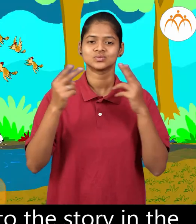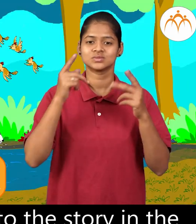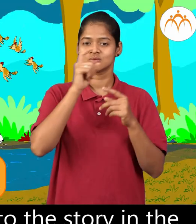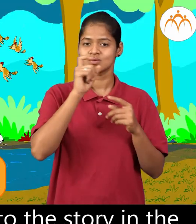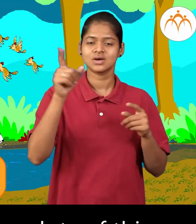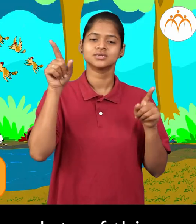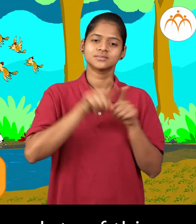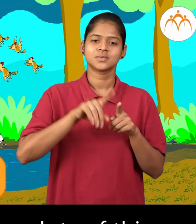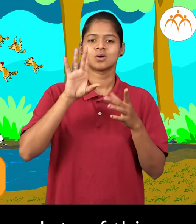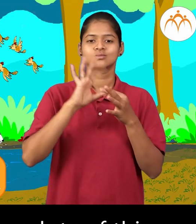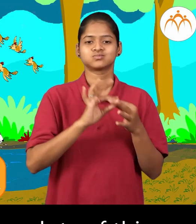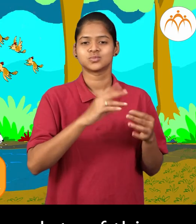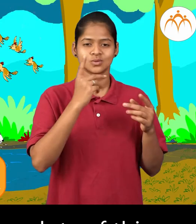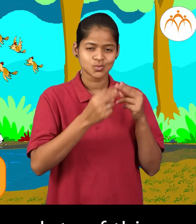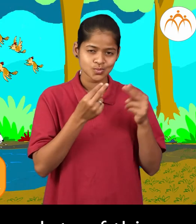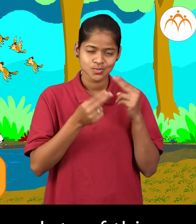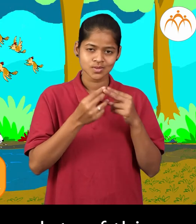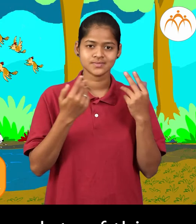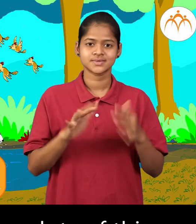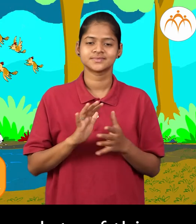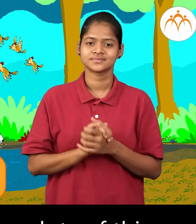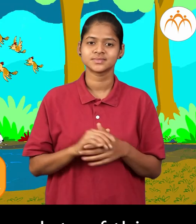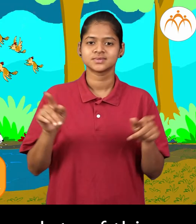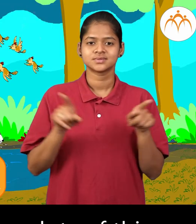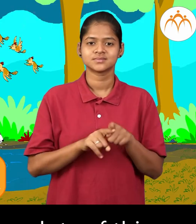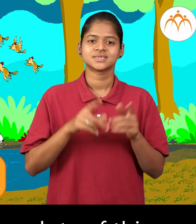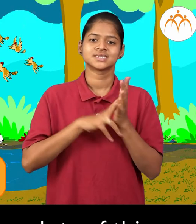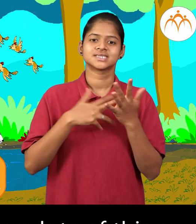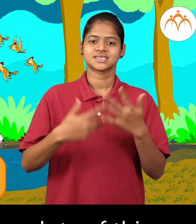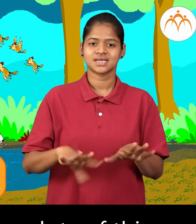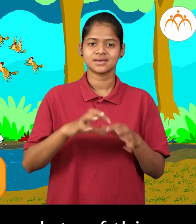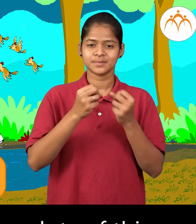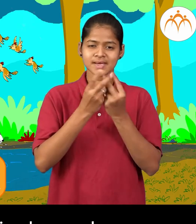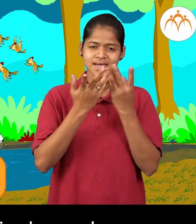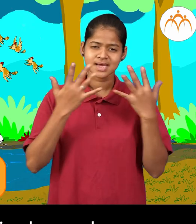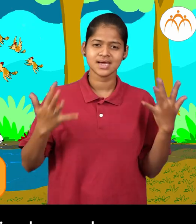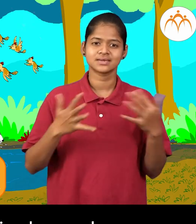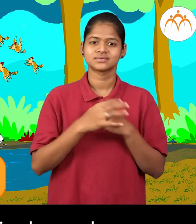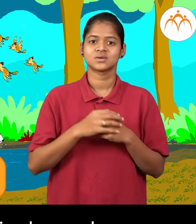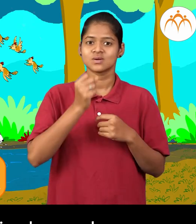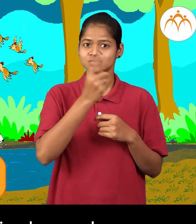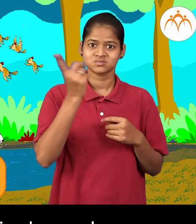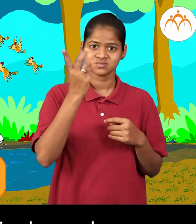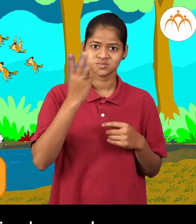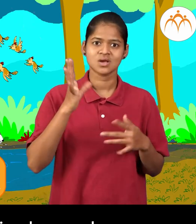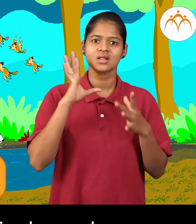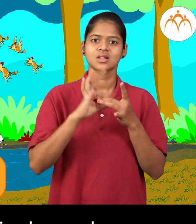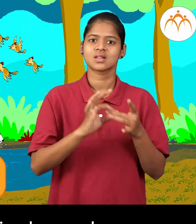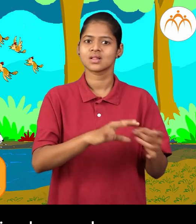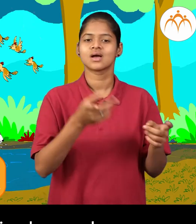in the nature too there are lots of things which follow a particular order